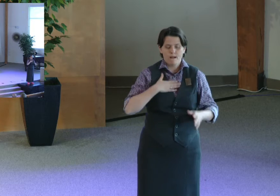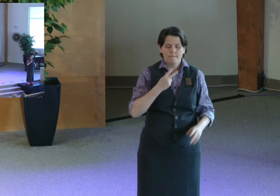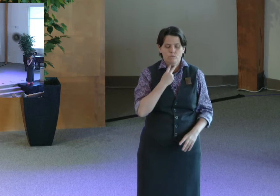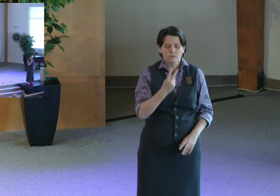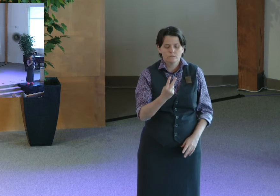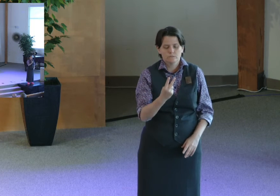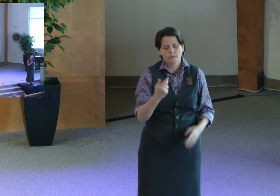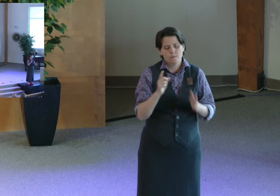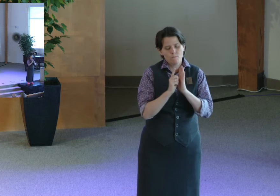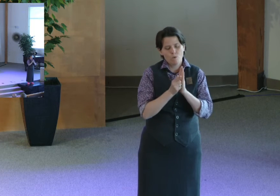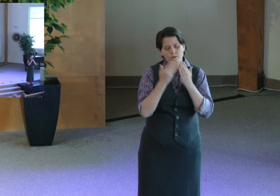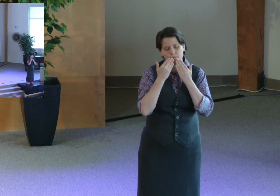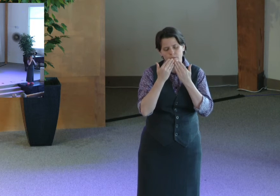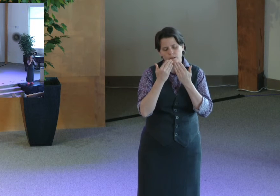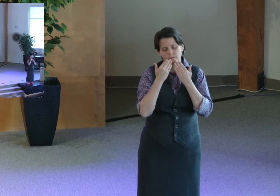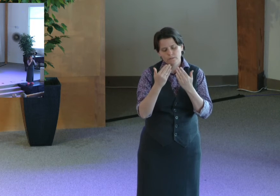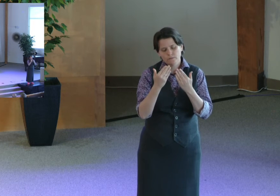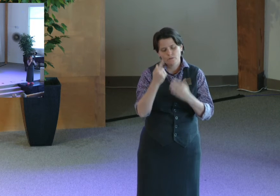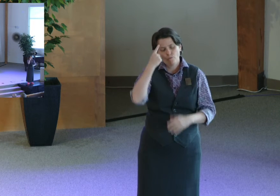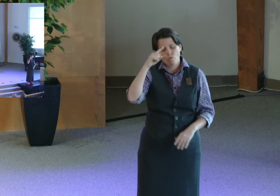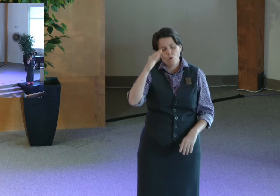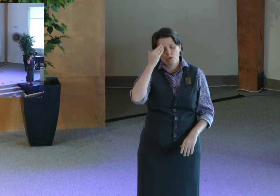Take a nice deep breath in.